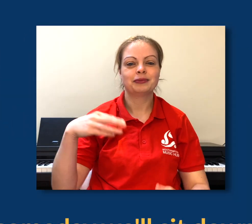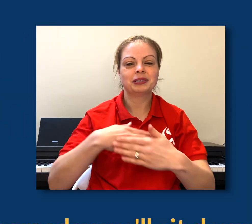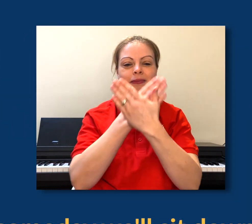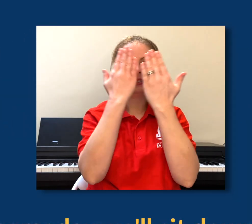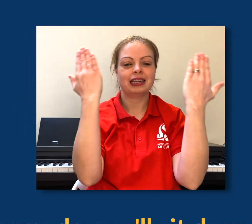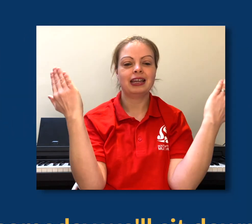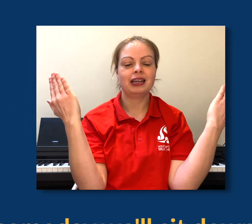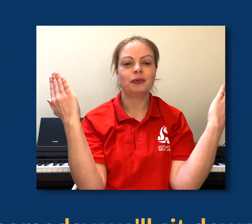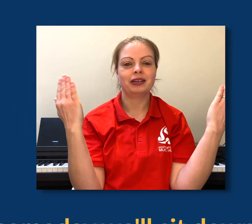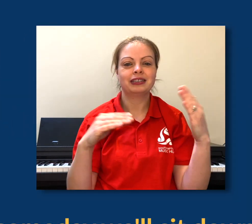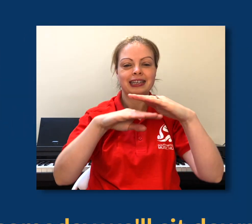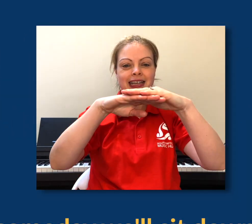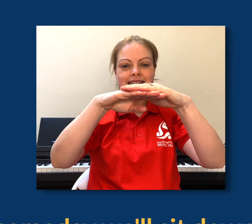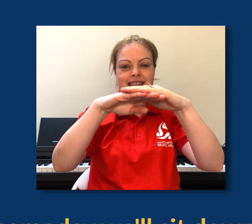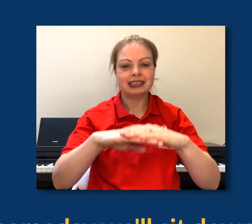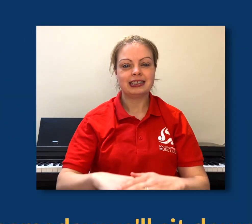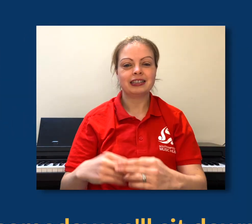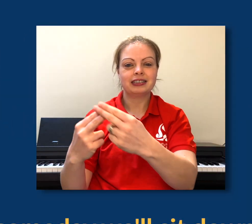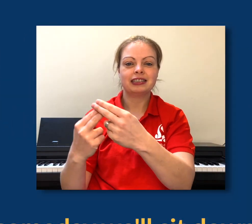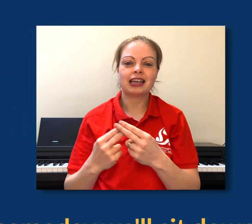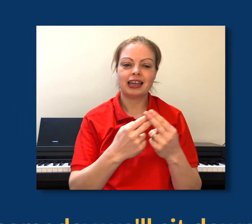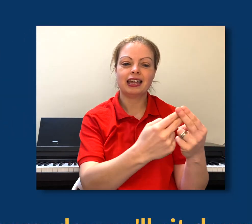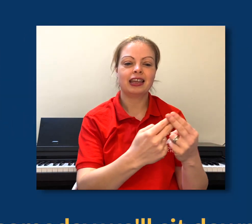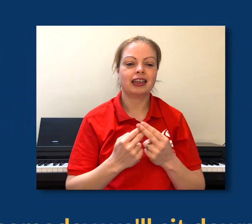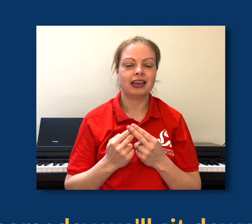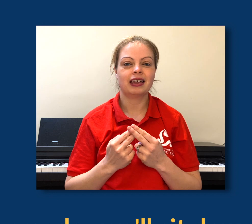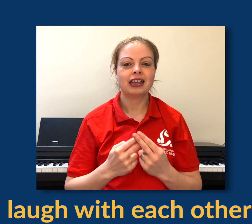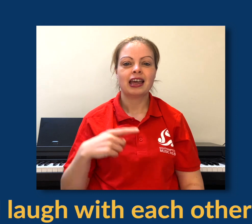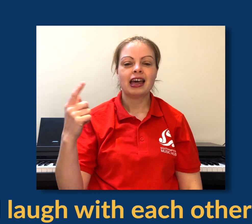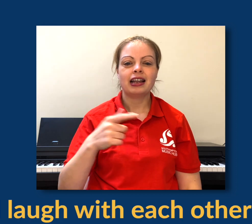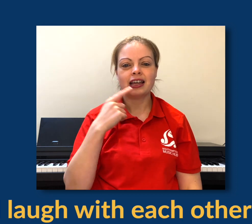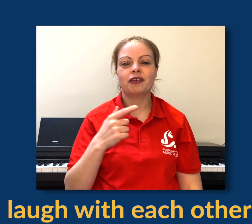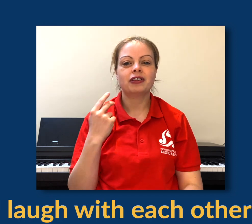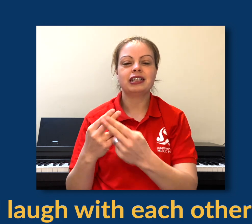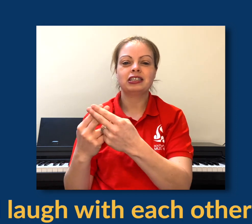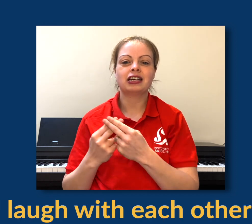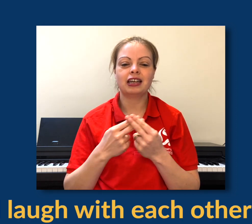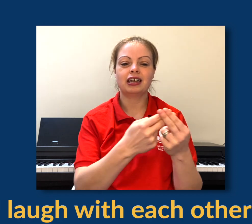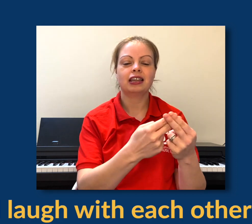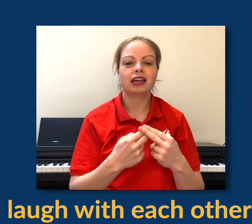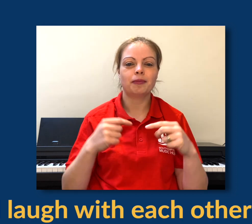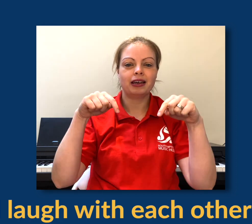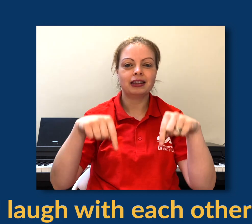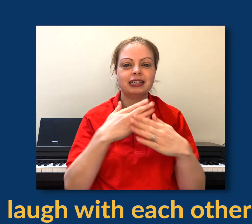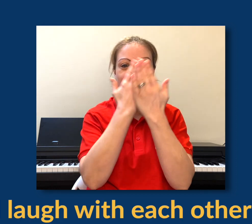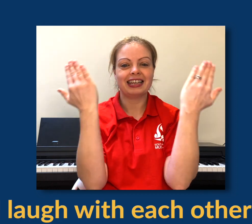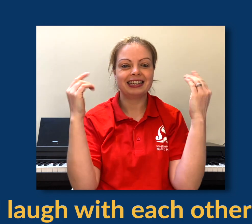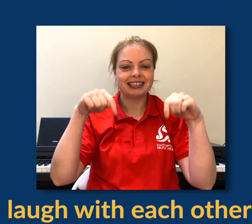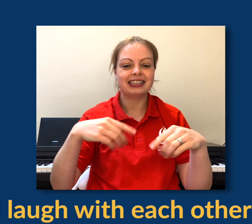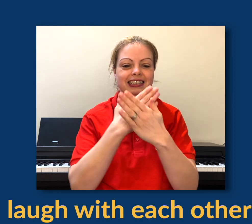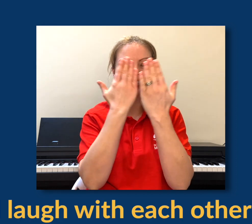broke. I hope someday we'll sit down together and laugh with each other